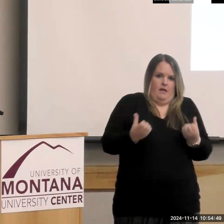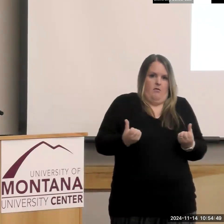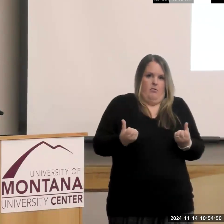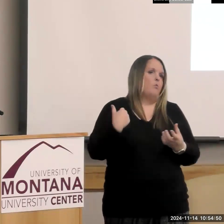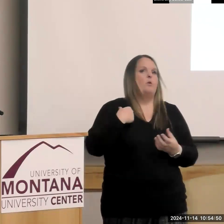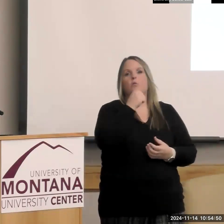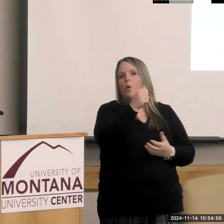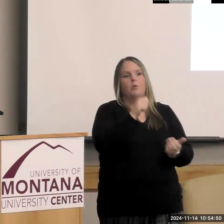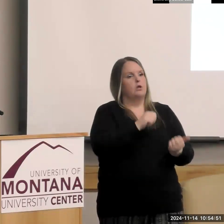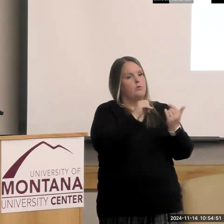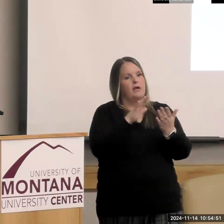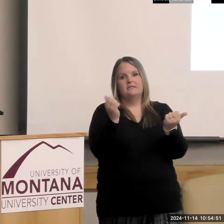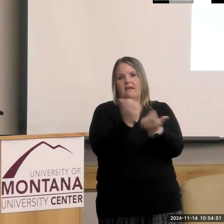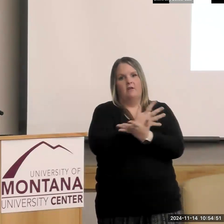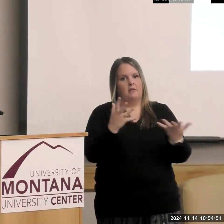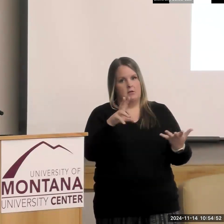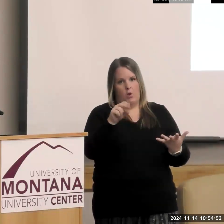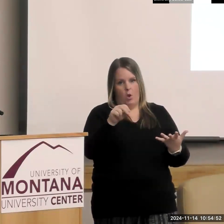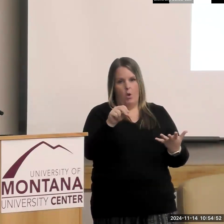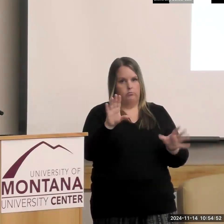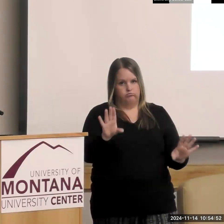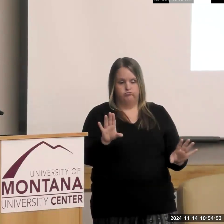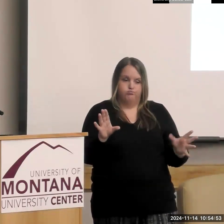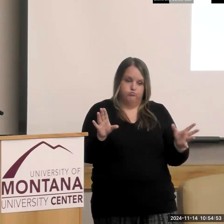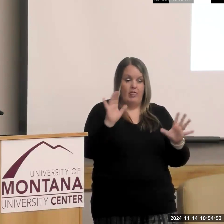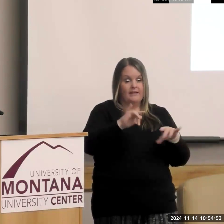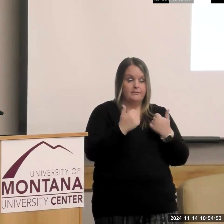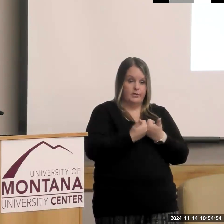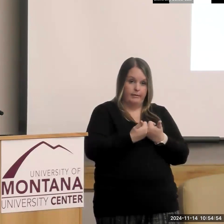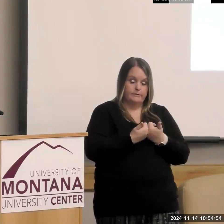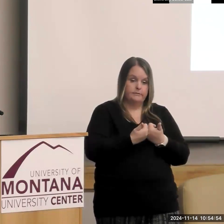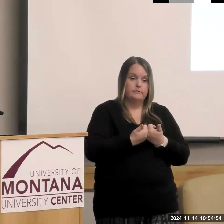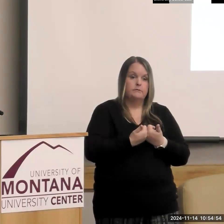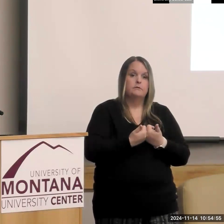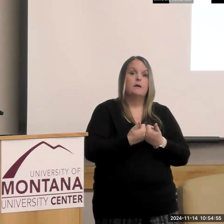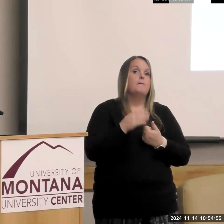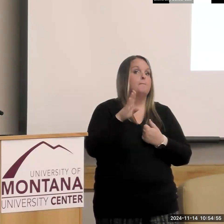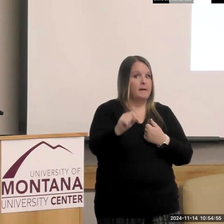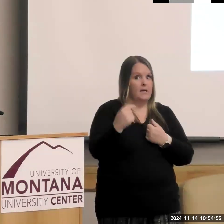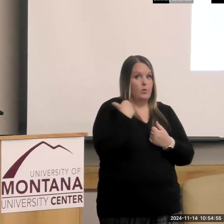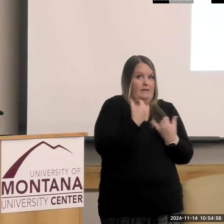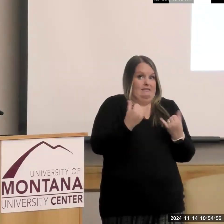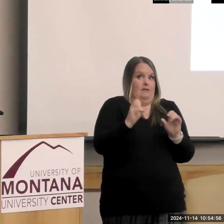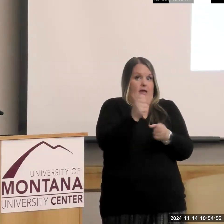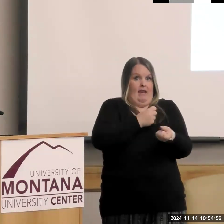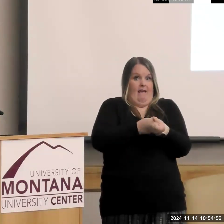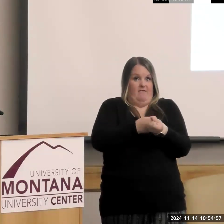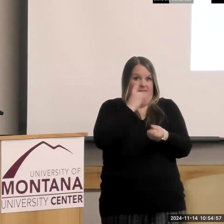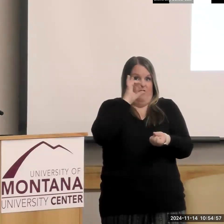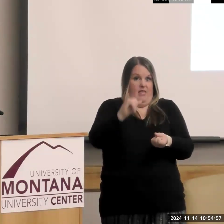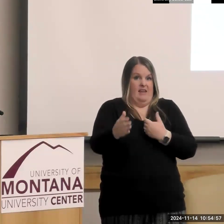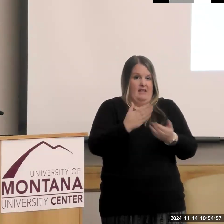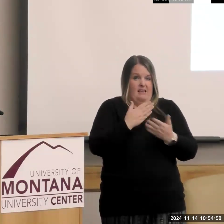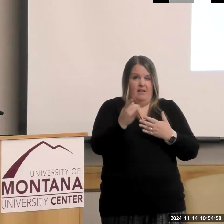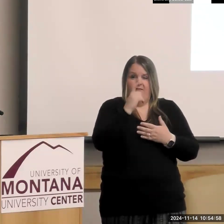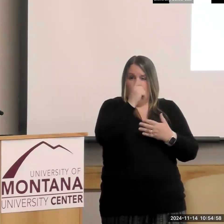going to address everything, right? That's the challenge, but we can still advocate for it even if we don't have